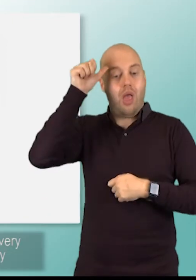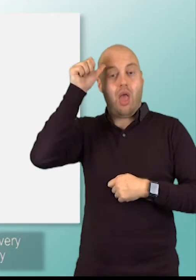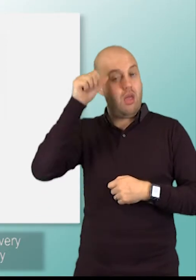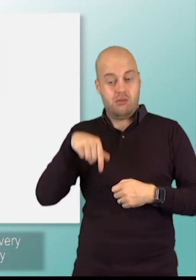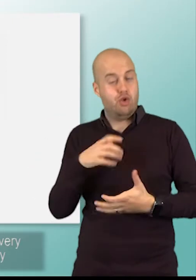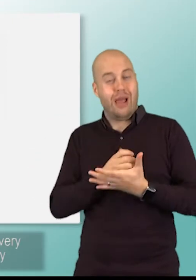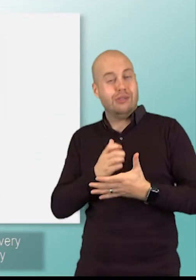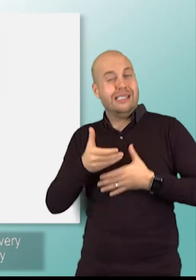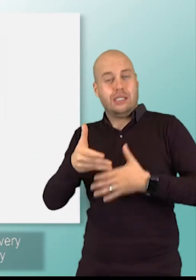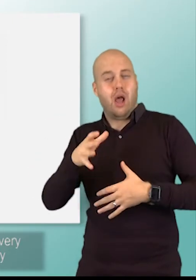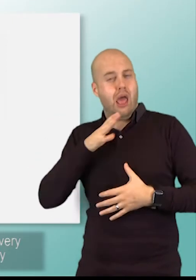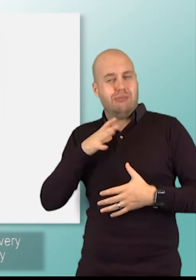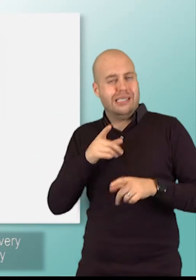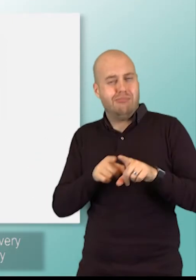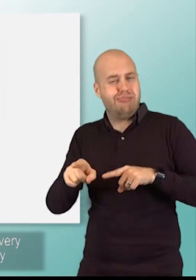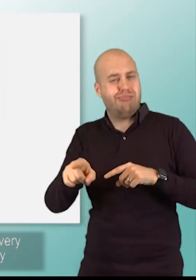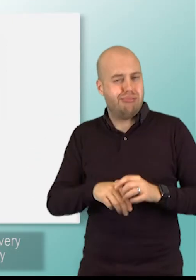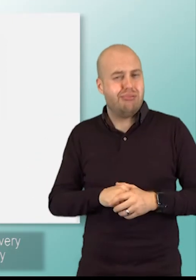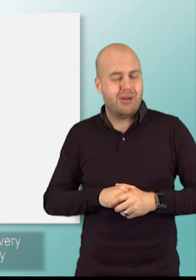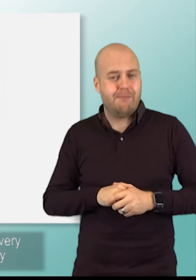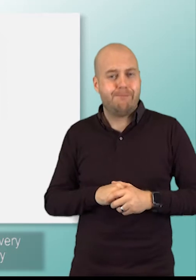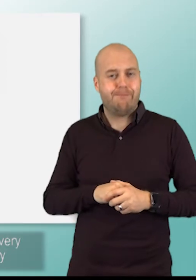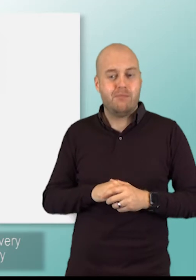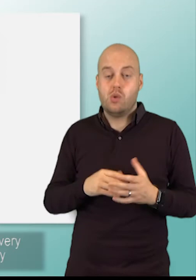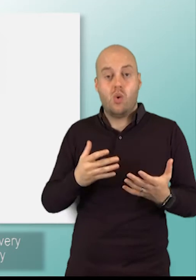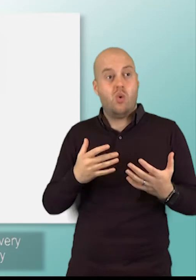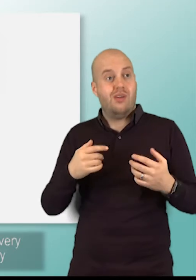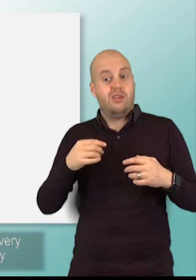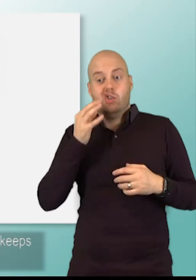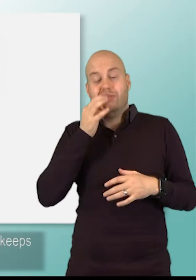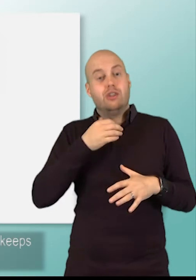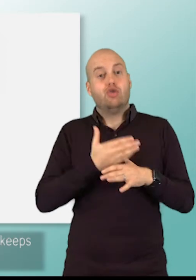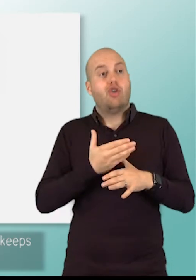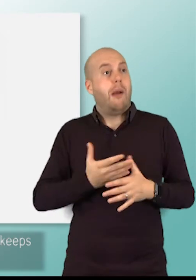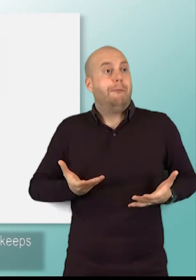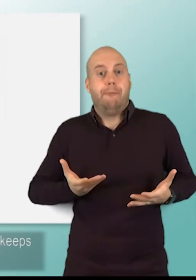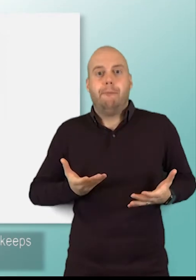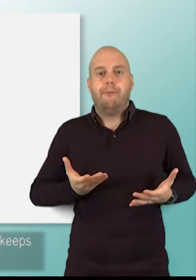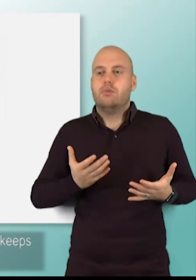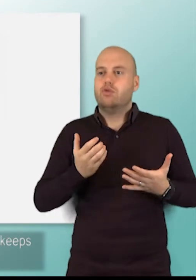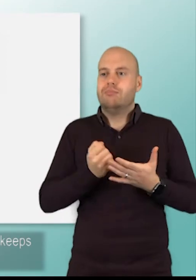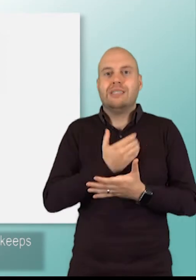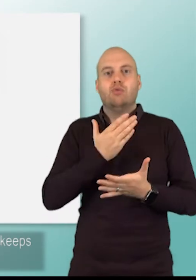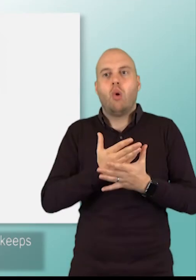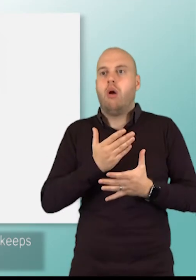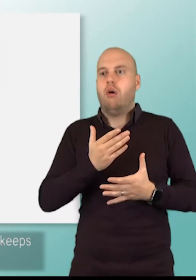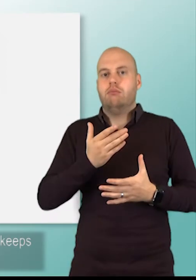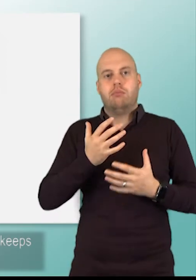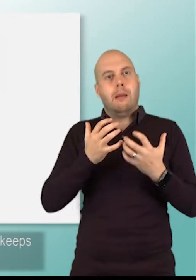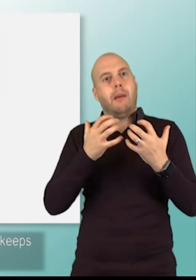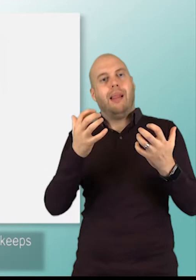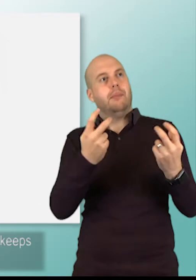charity sector, very dynamic, very responsive, but around that agility, there's just a job to make sure that public